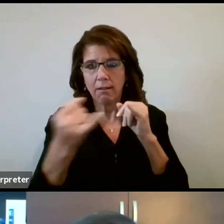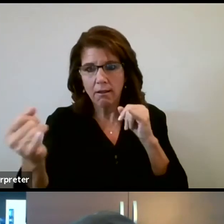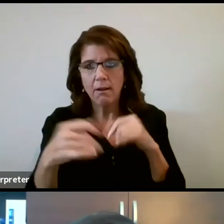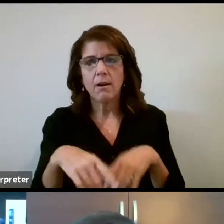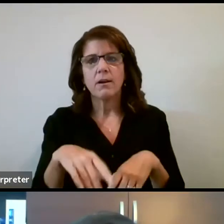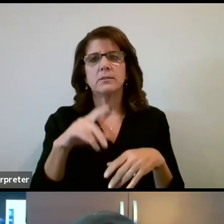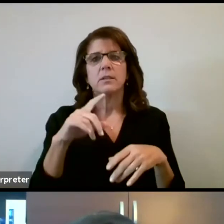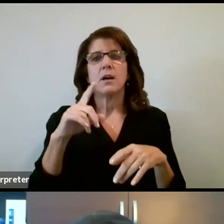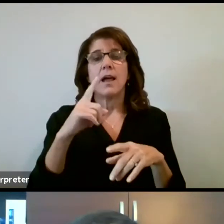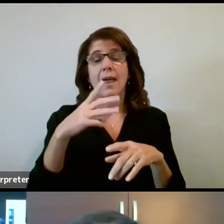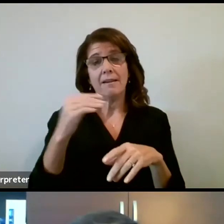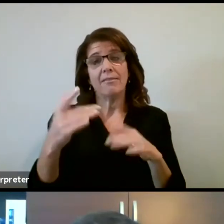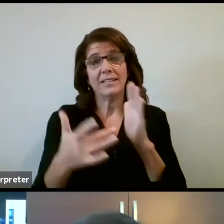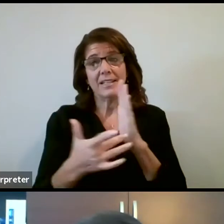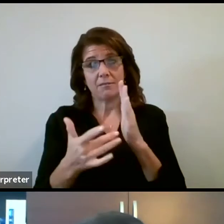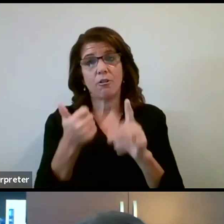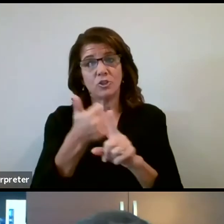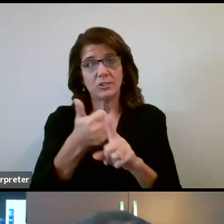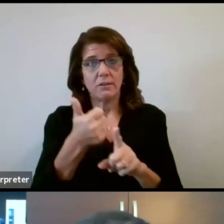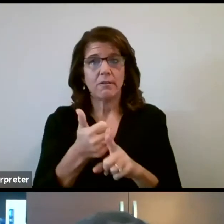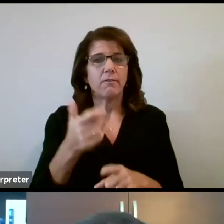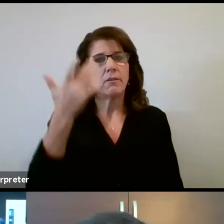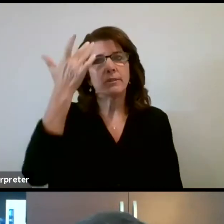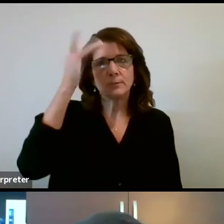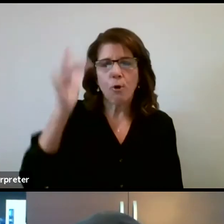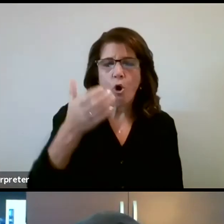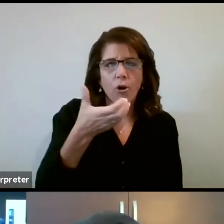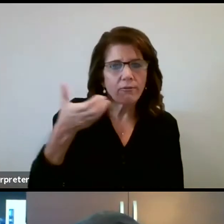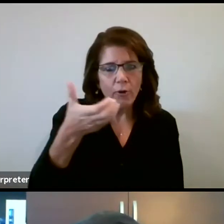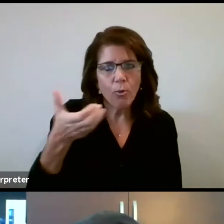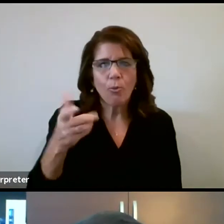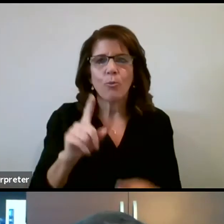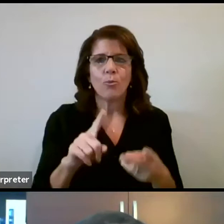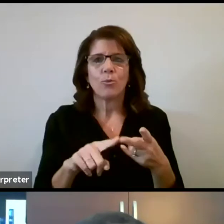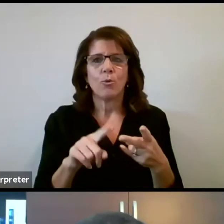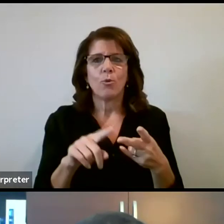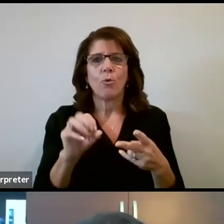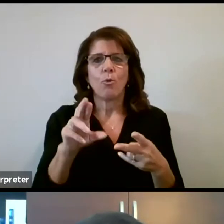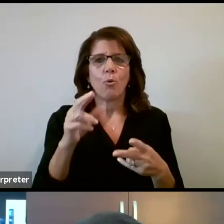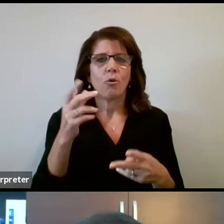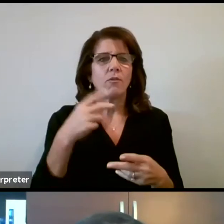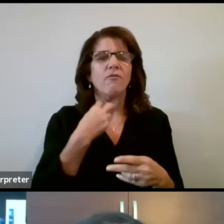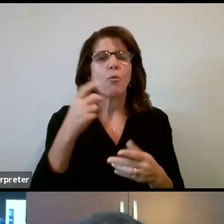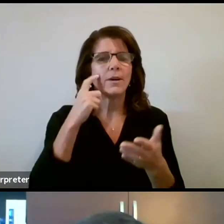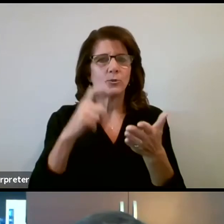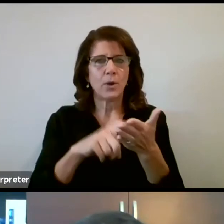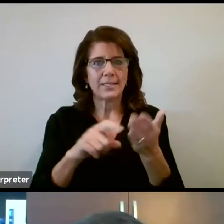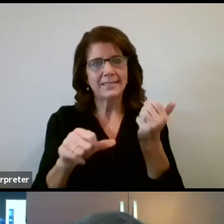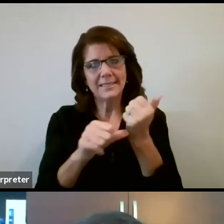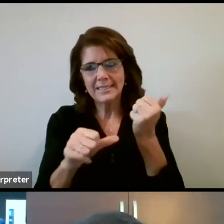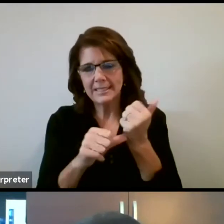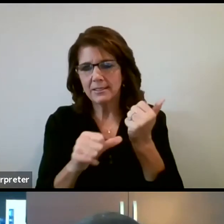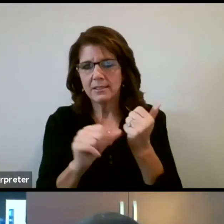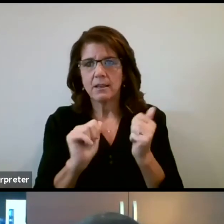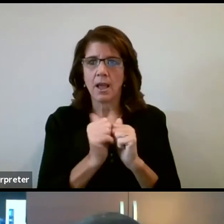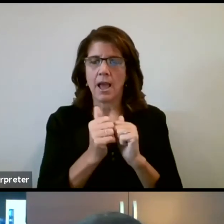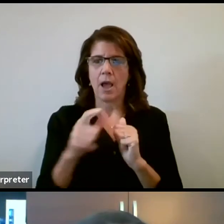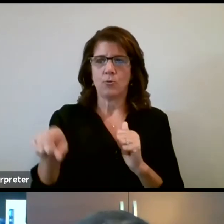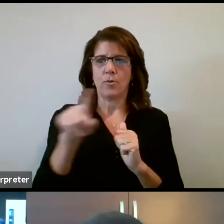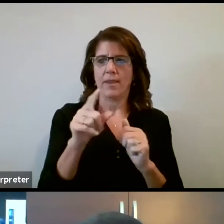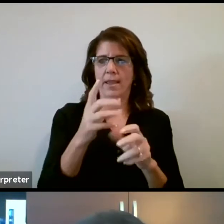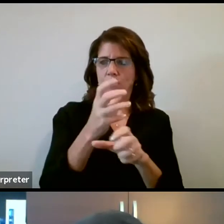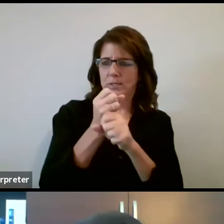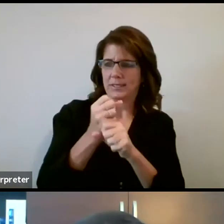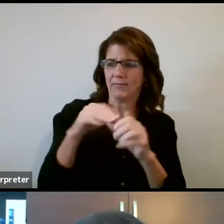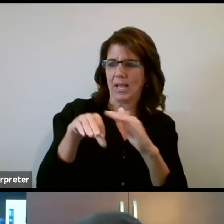but also to the technologies themselves, whether it's smartphones or, again, voice recognition assistants. How do they actually get access